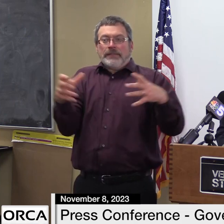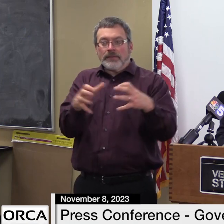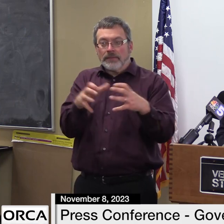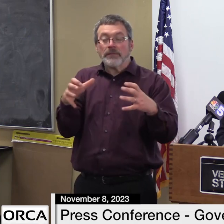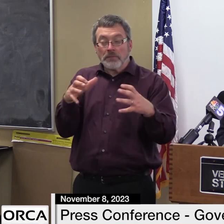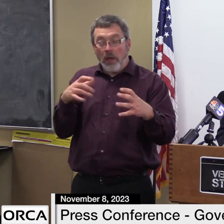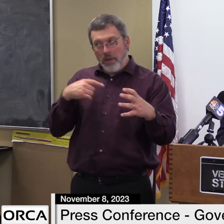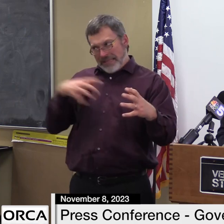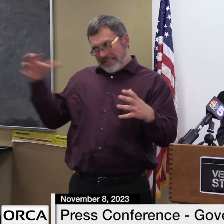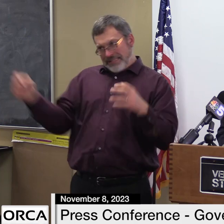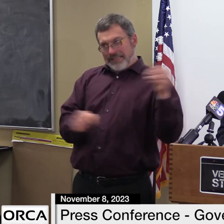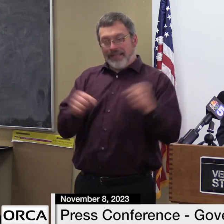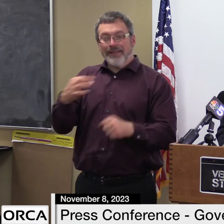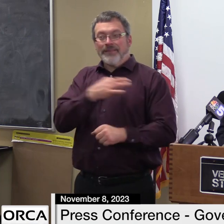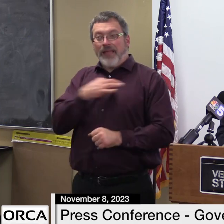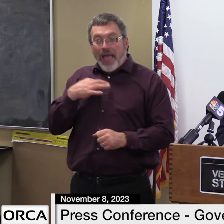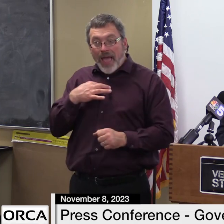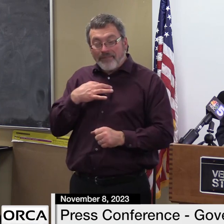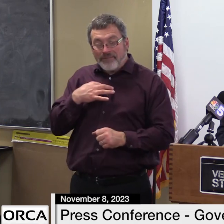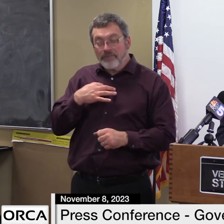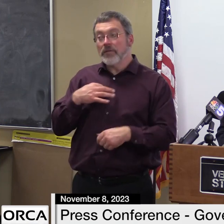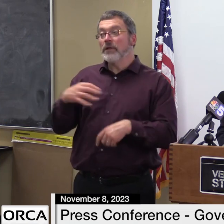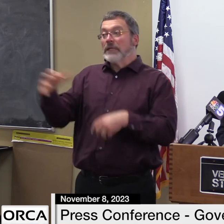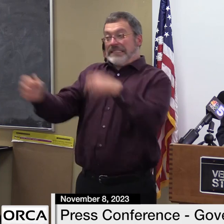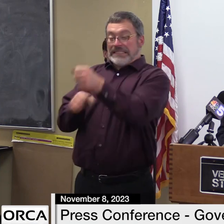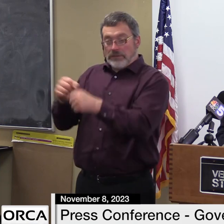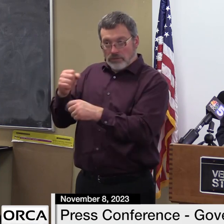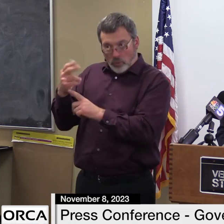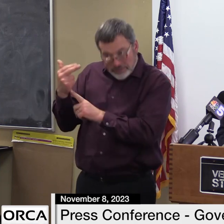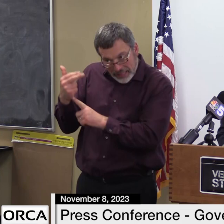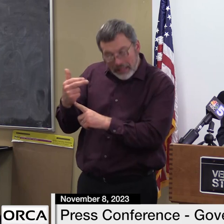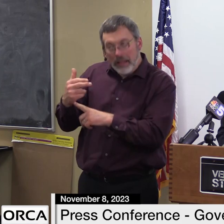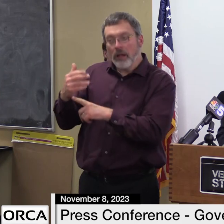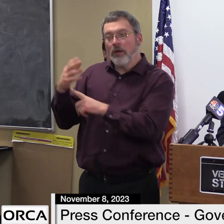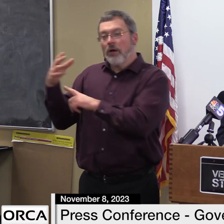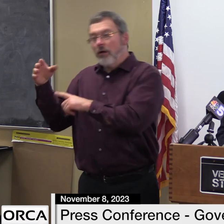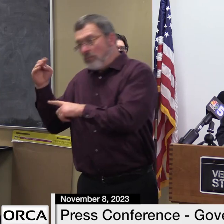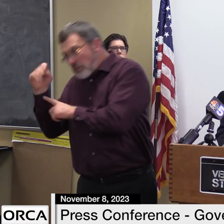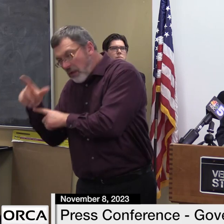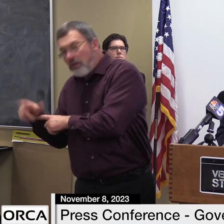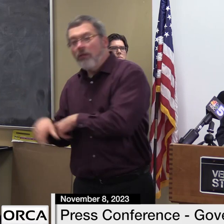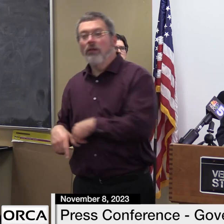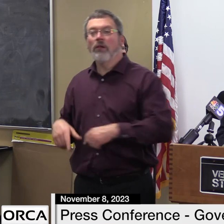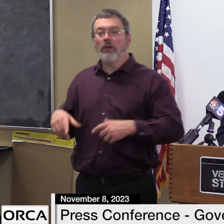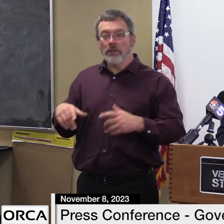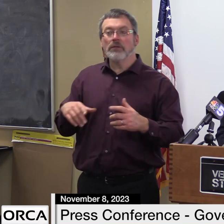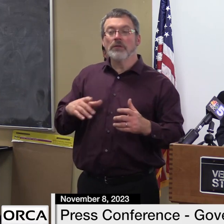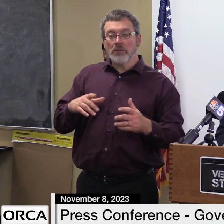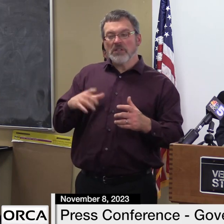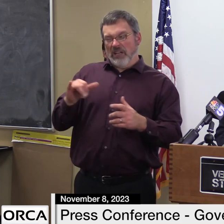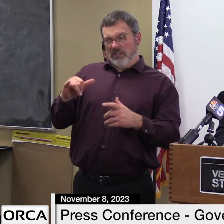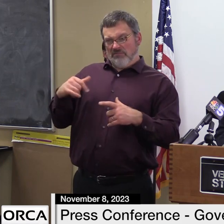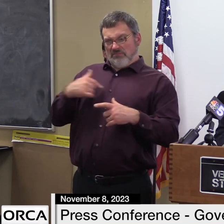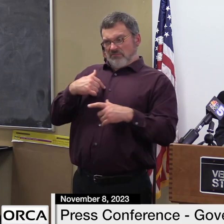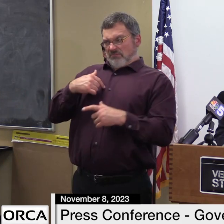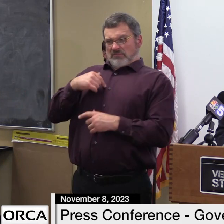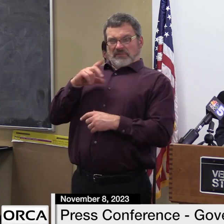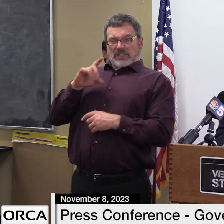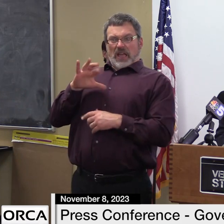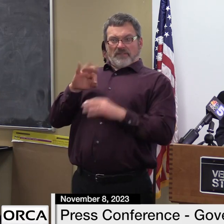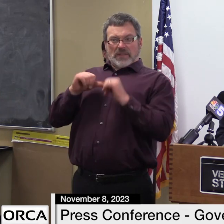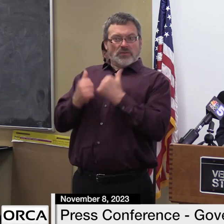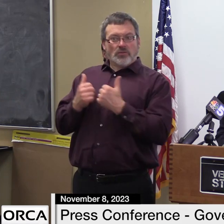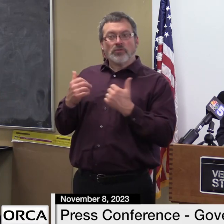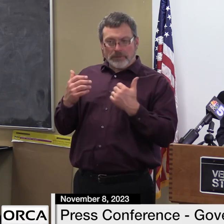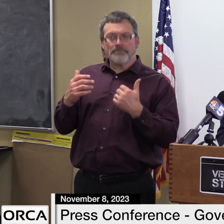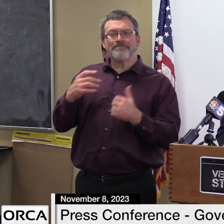motel-based services. We continue at DCF to work hard to identify new shelter locations and providers to